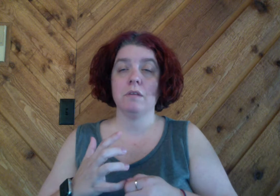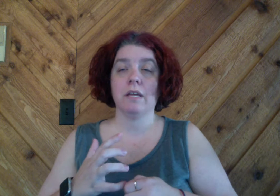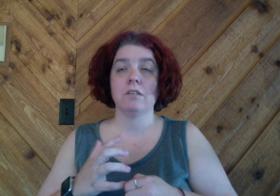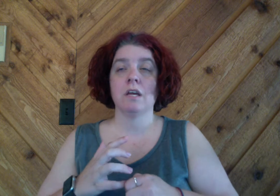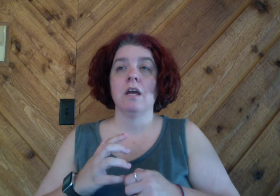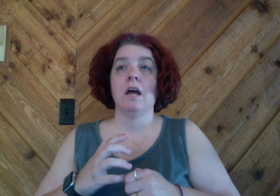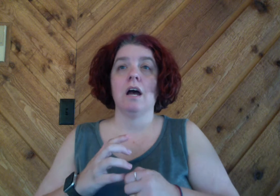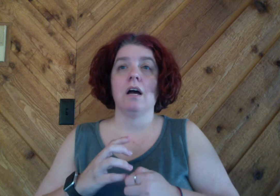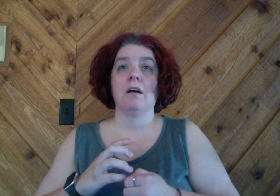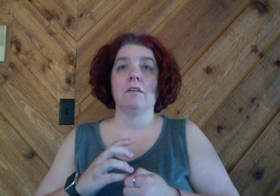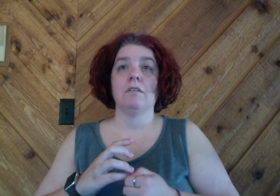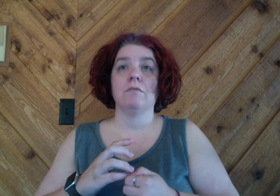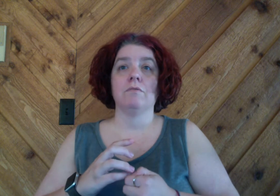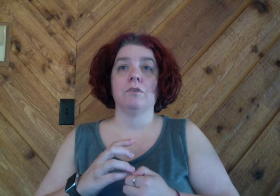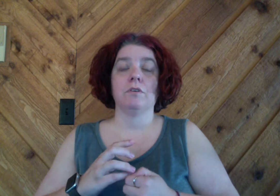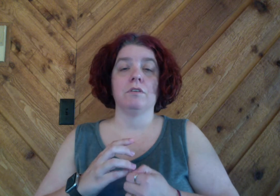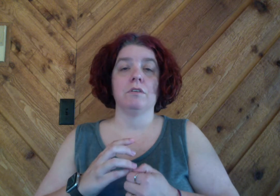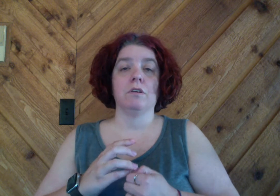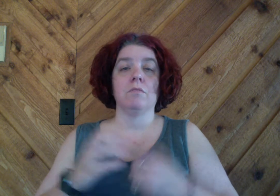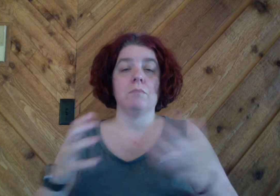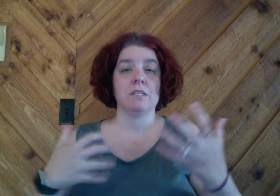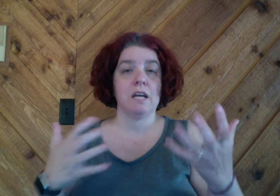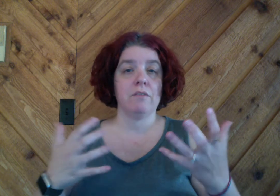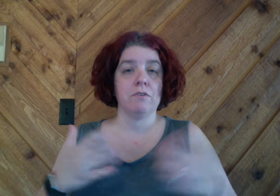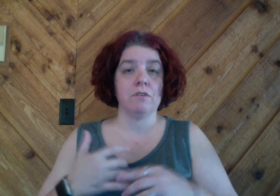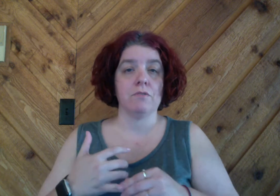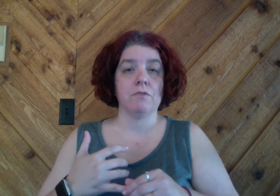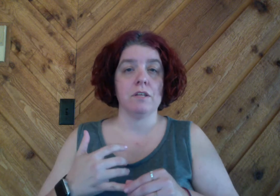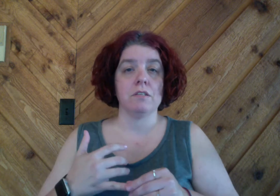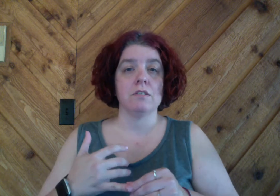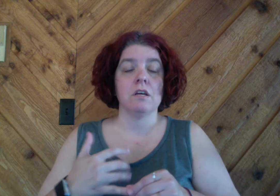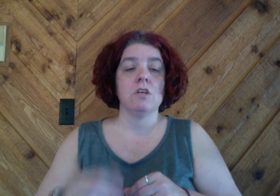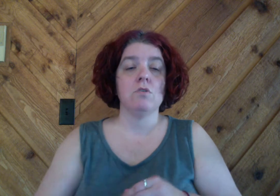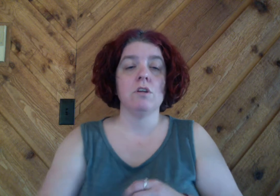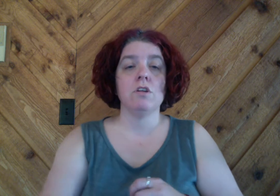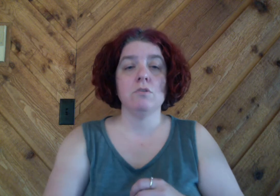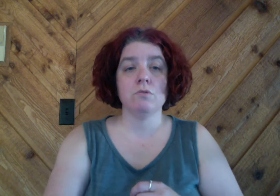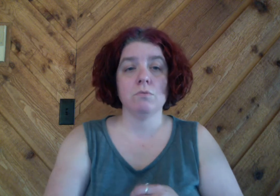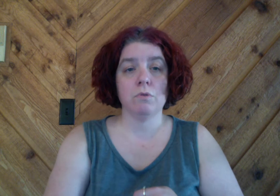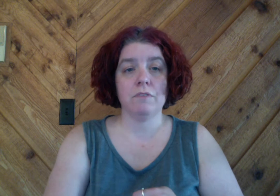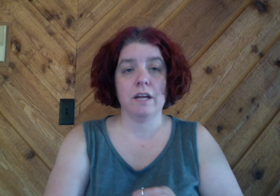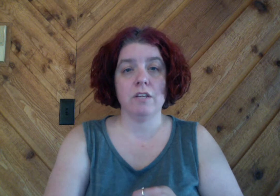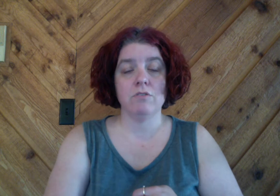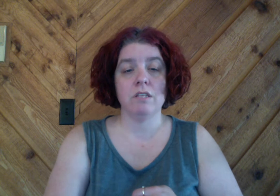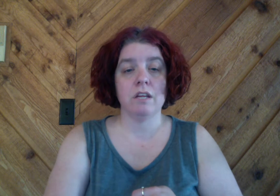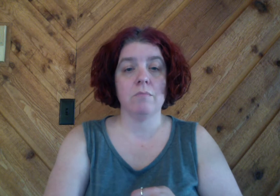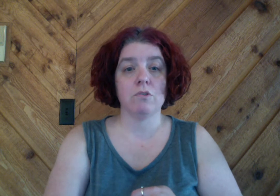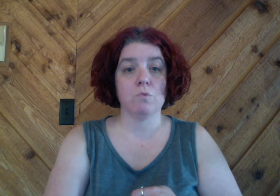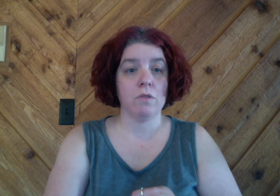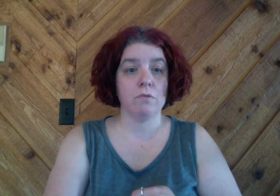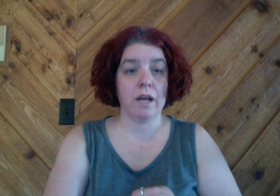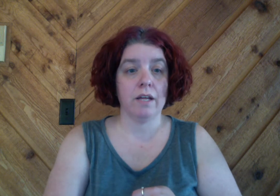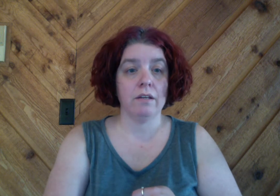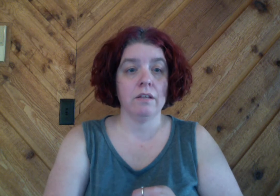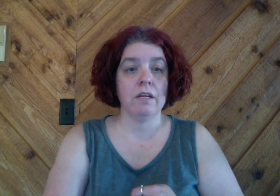things for a sign for different phrases. You can use the rule of nine using the numbers 1 through 9, but